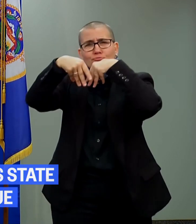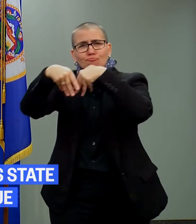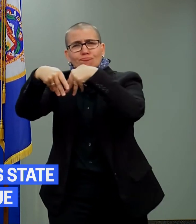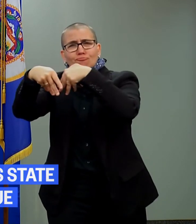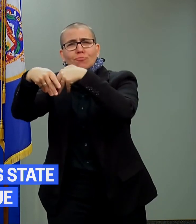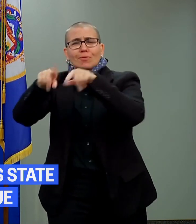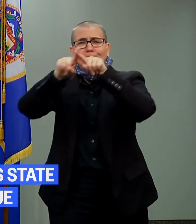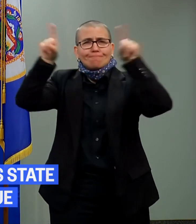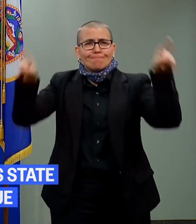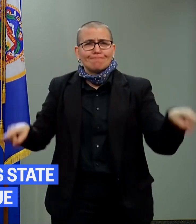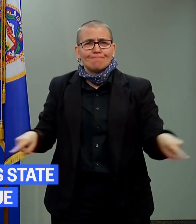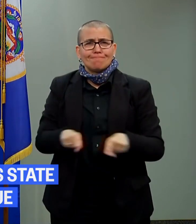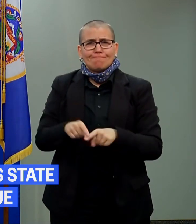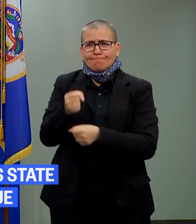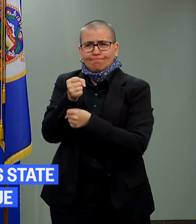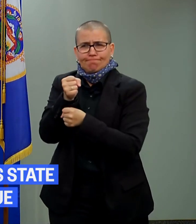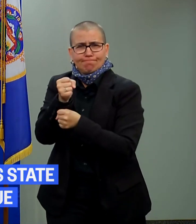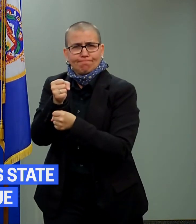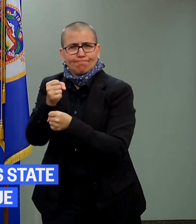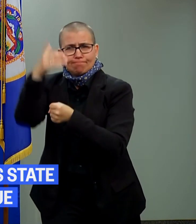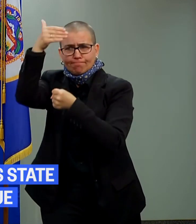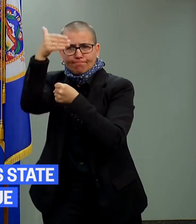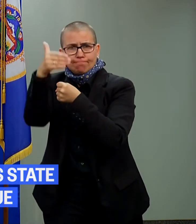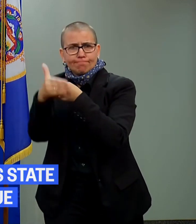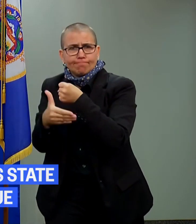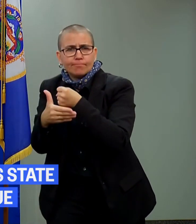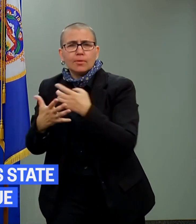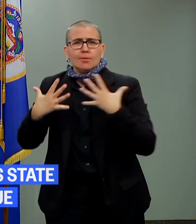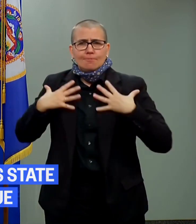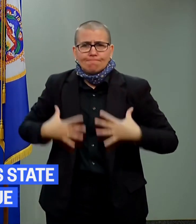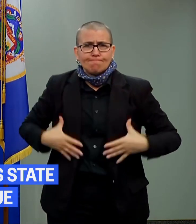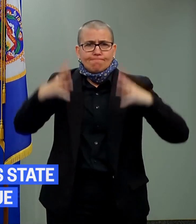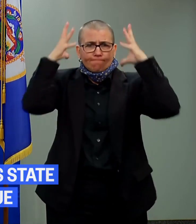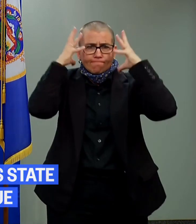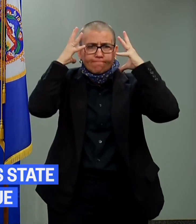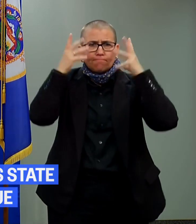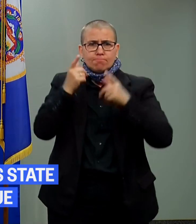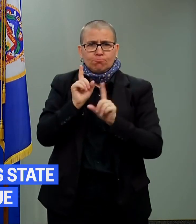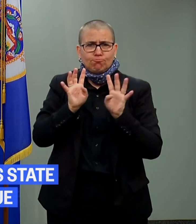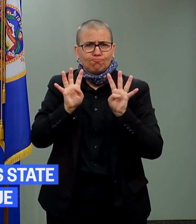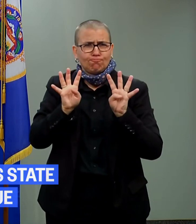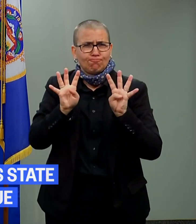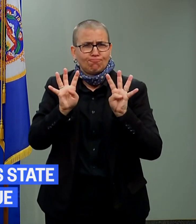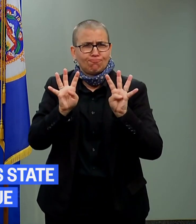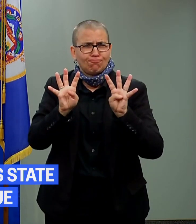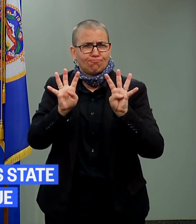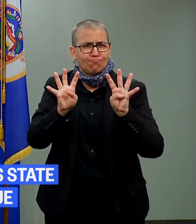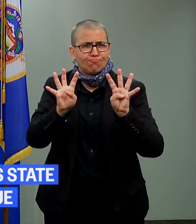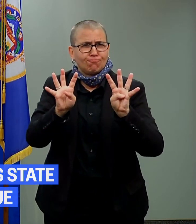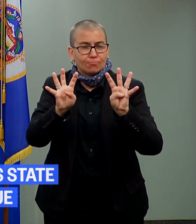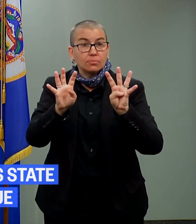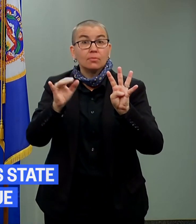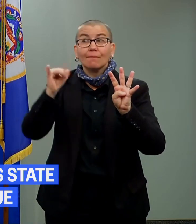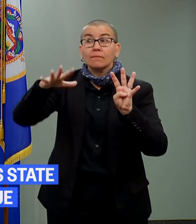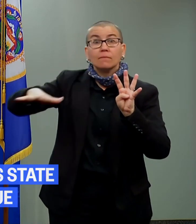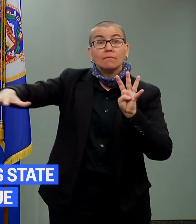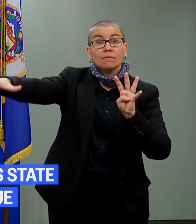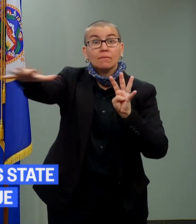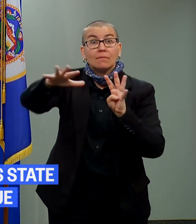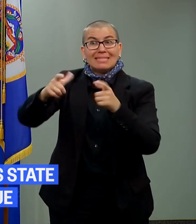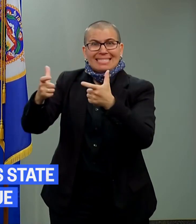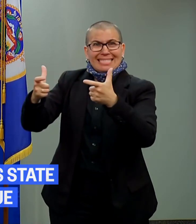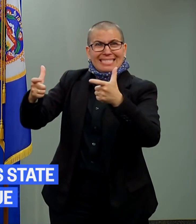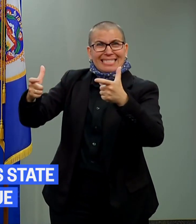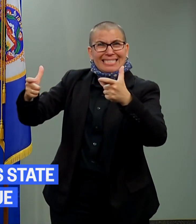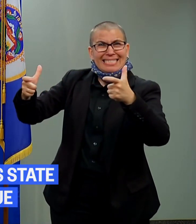They're stronger. But if you were going to confront a large crowd of committed rioters,